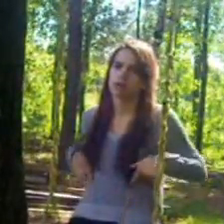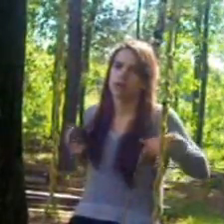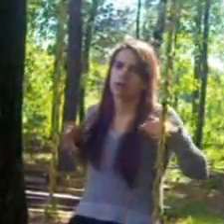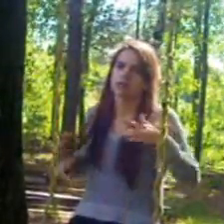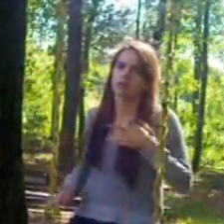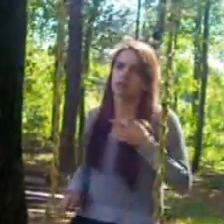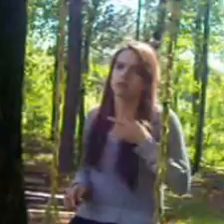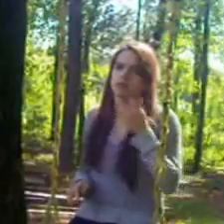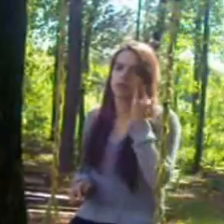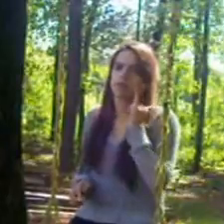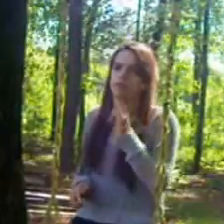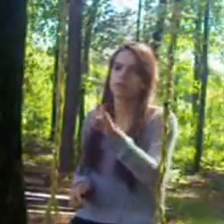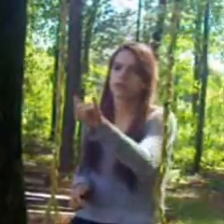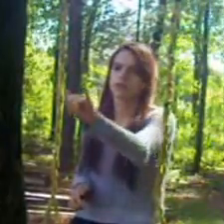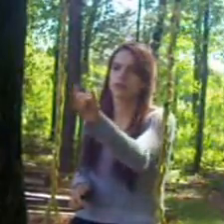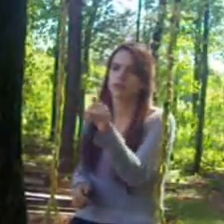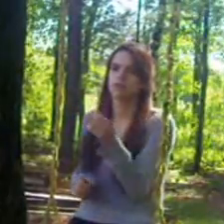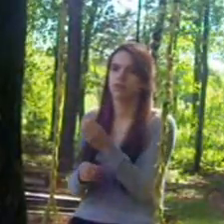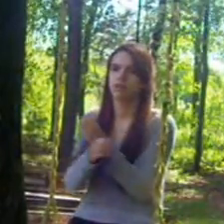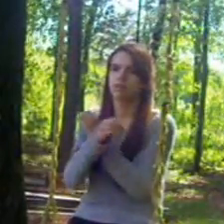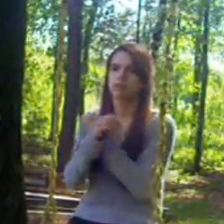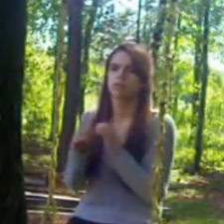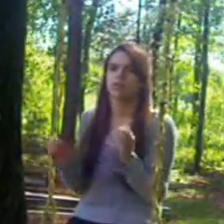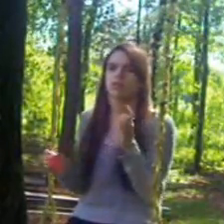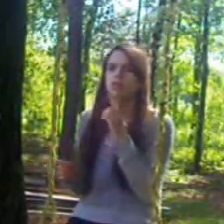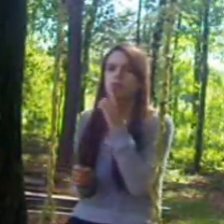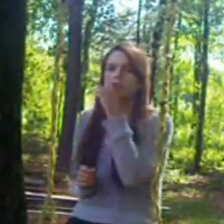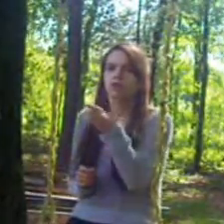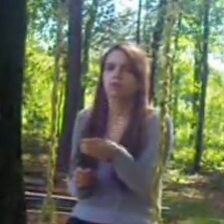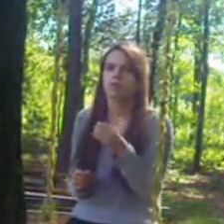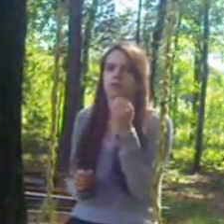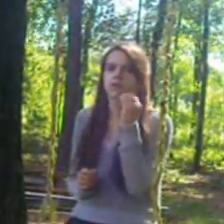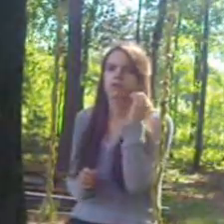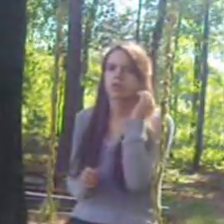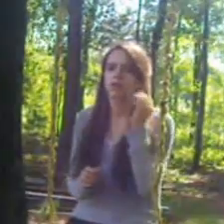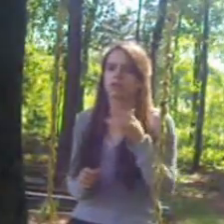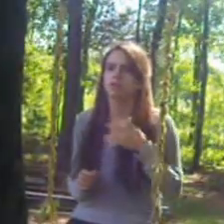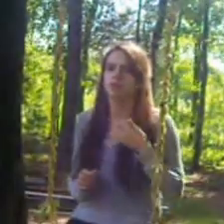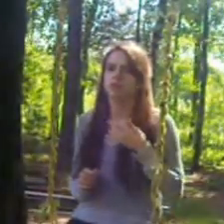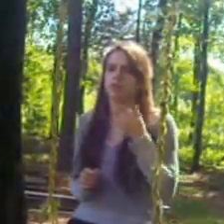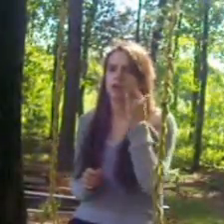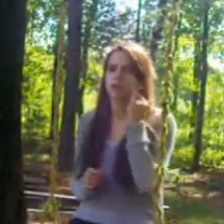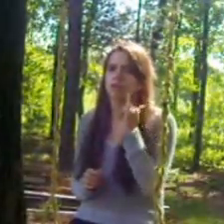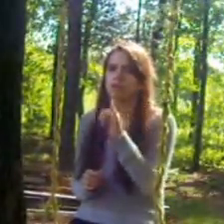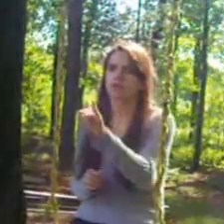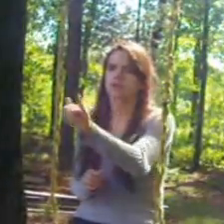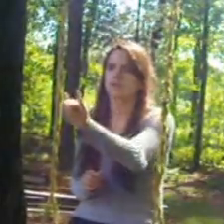that like Forever No One tells you that Forever Feels